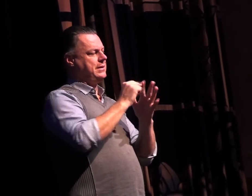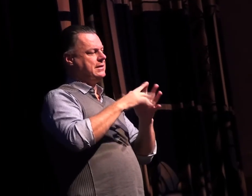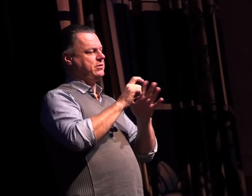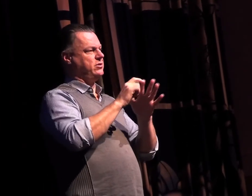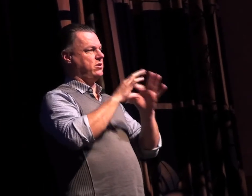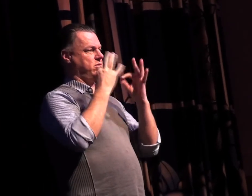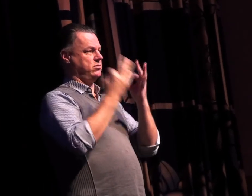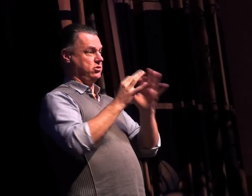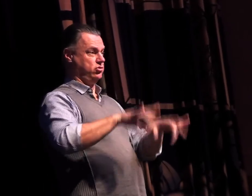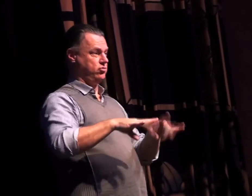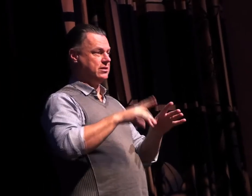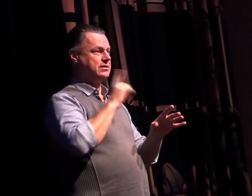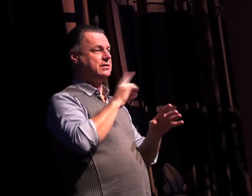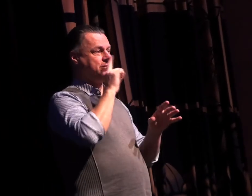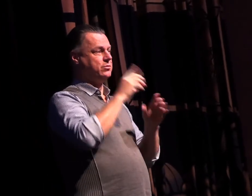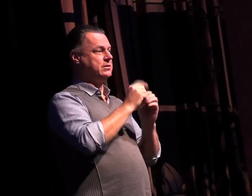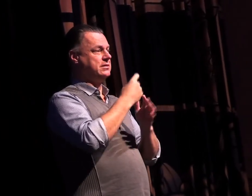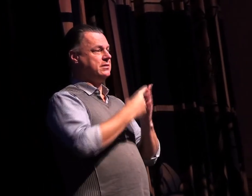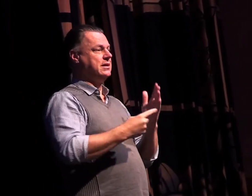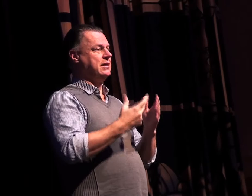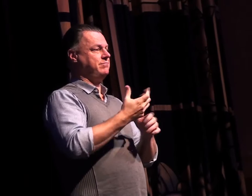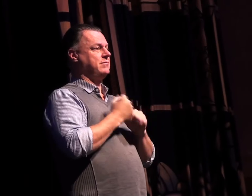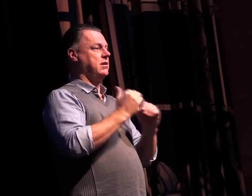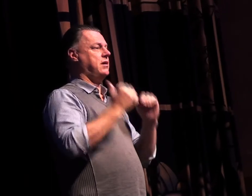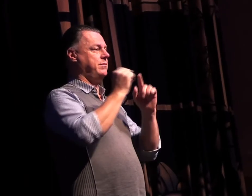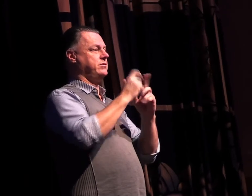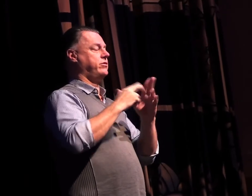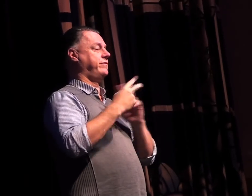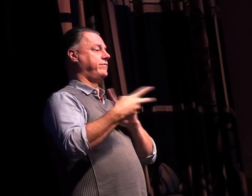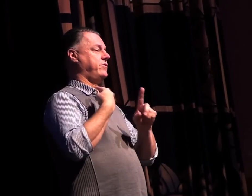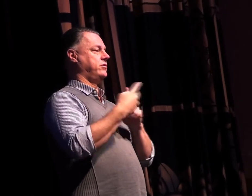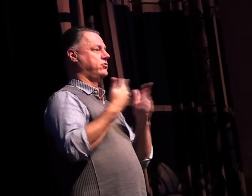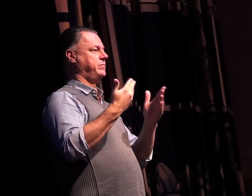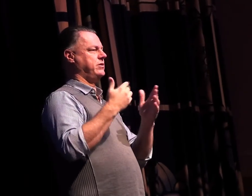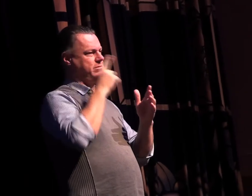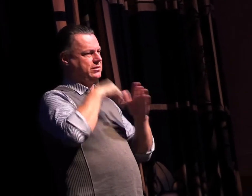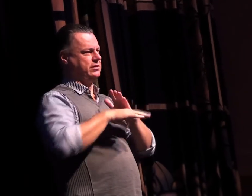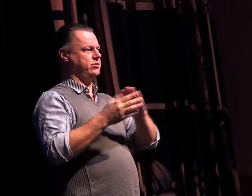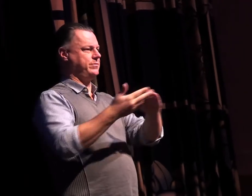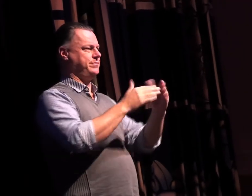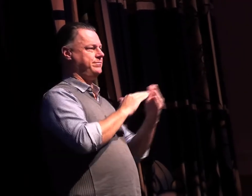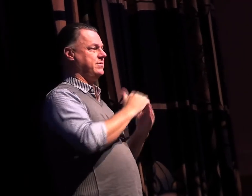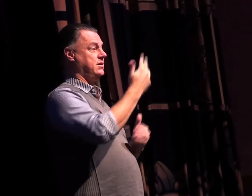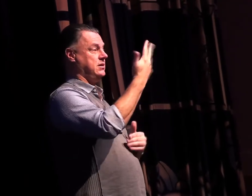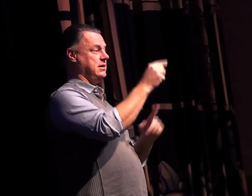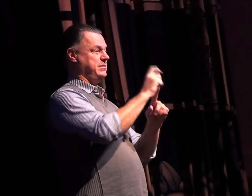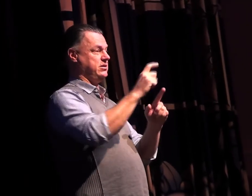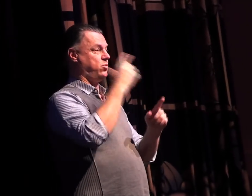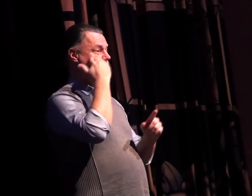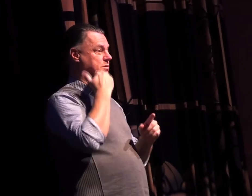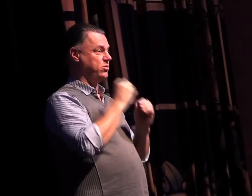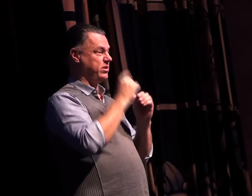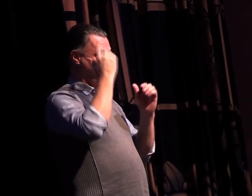Australia states that people with disability experience higher rates of violence than the rest of the community. 90% of women